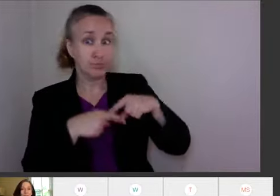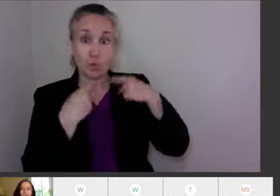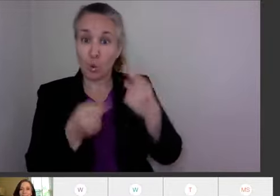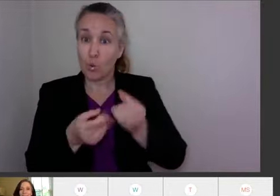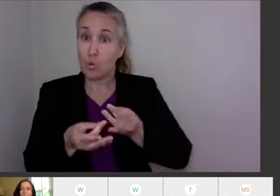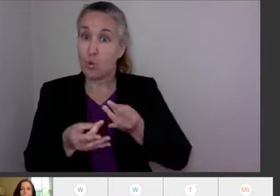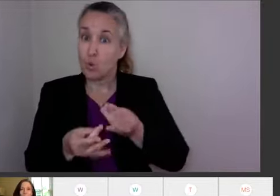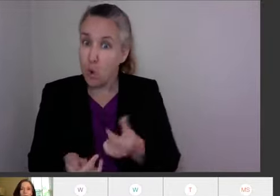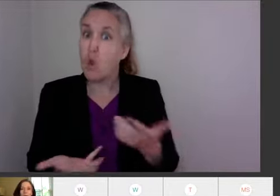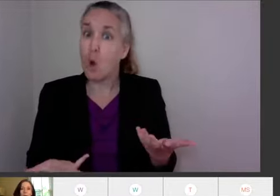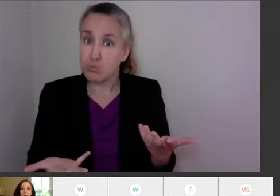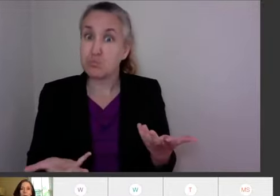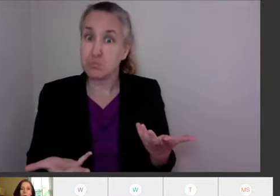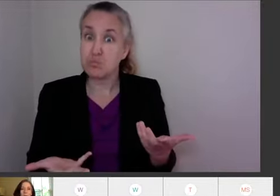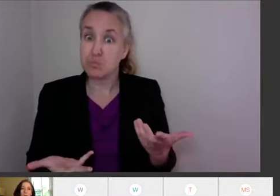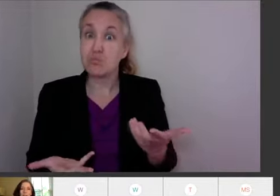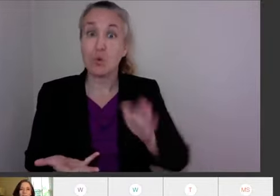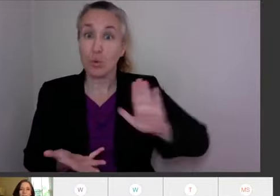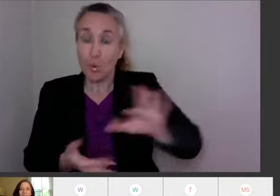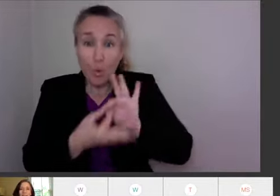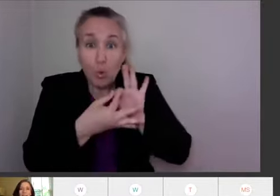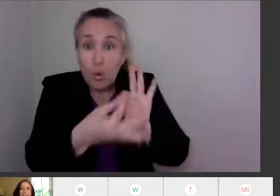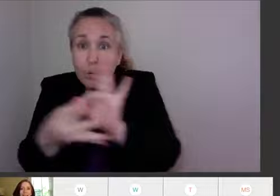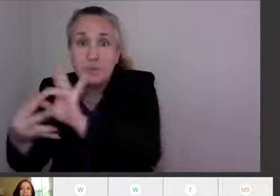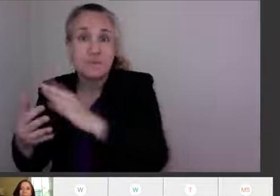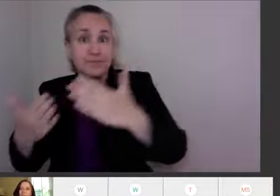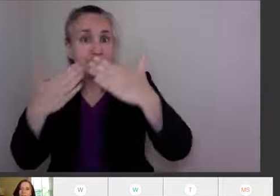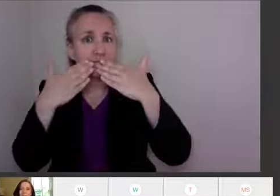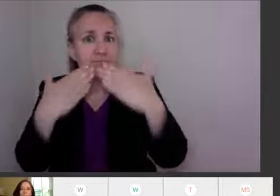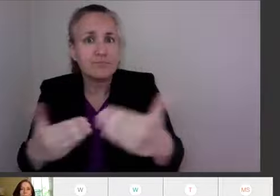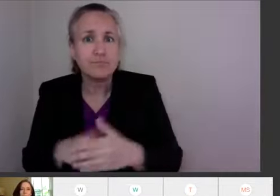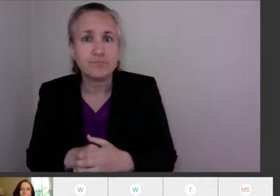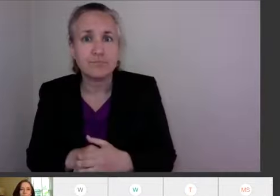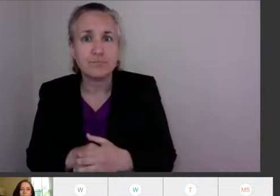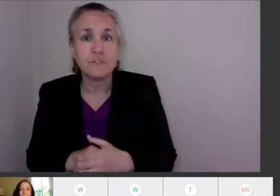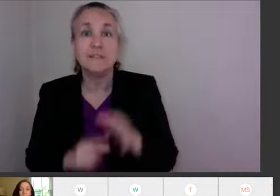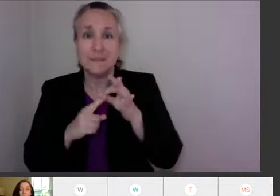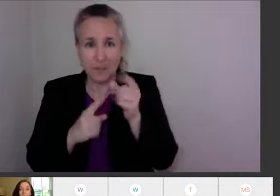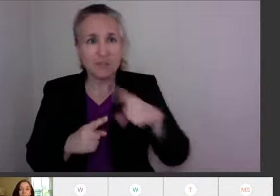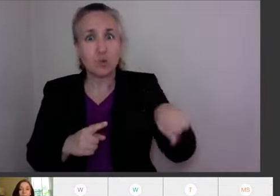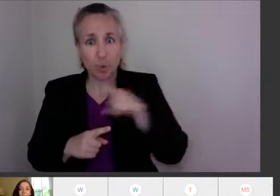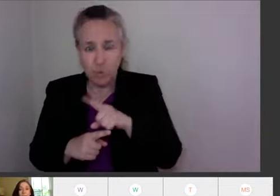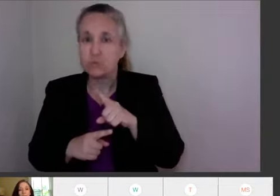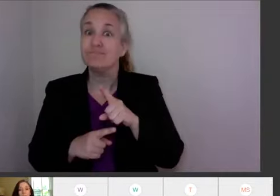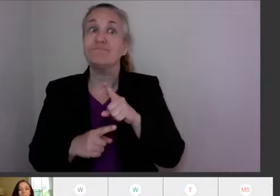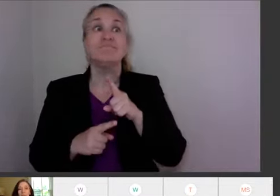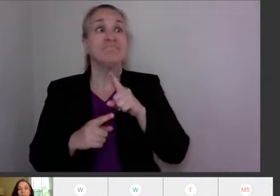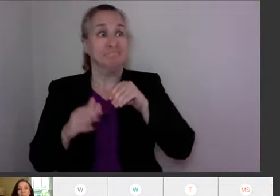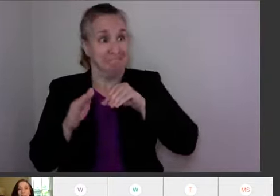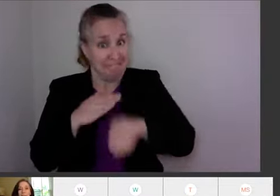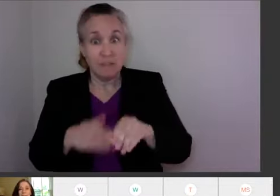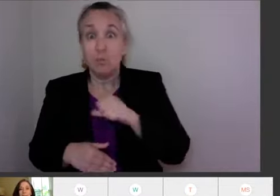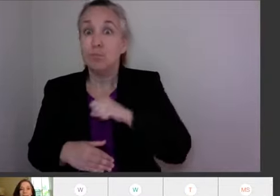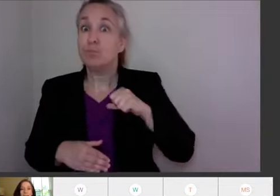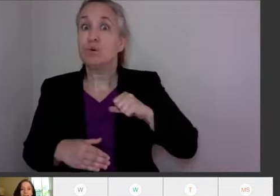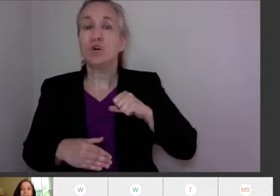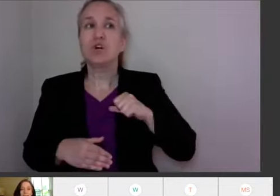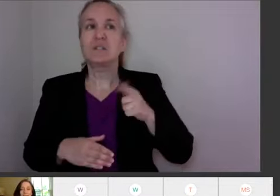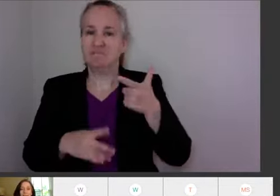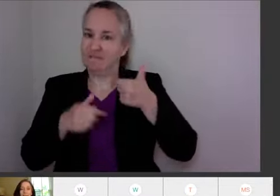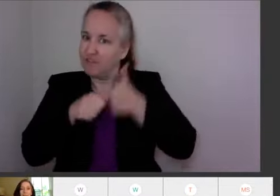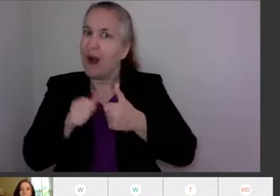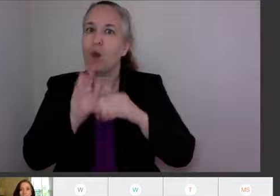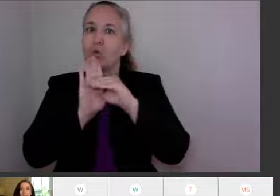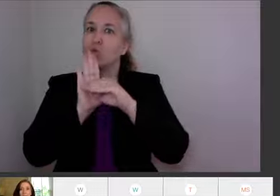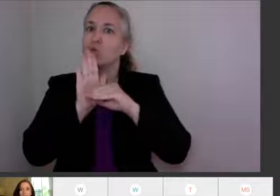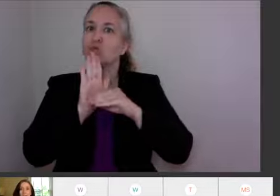I just wanna thank everyone for their cooperation, particularly everyone who's been carefully complying with physical distancing